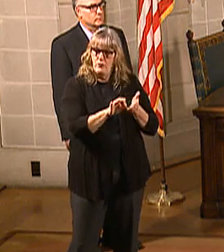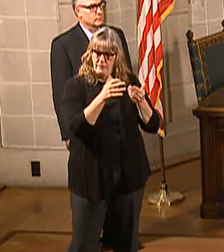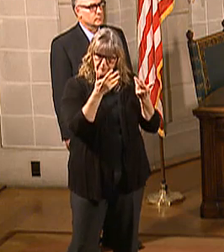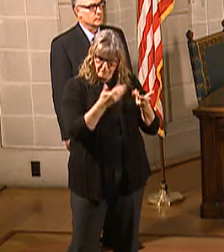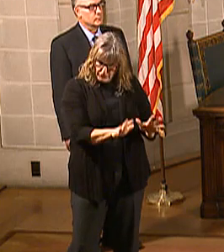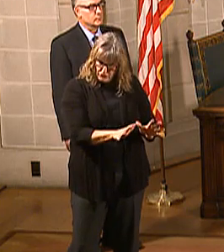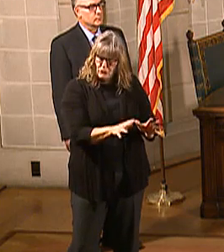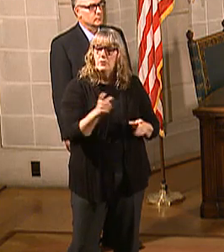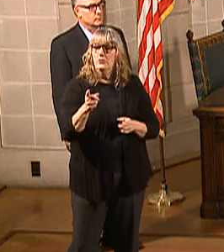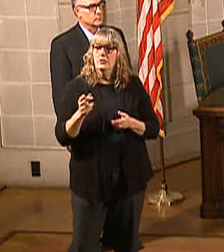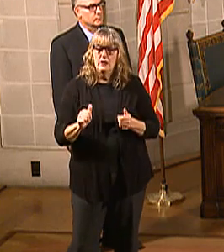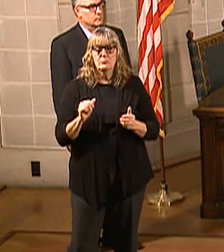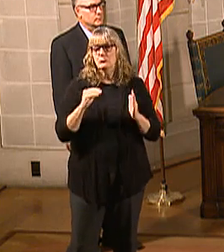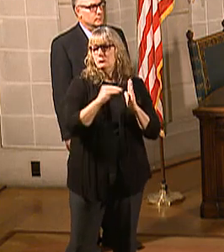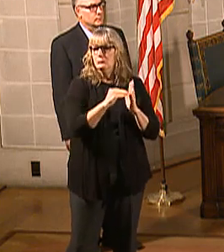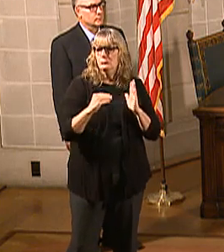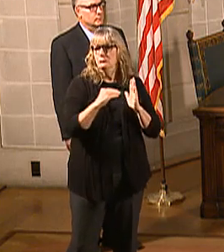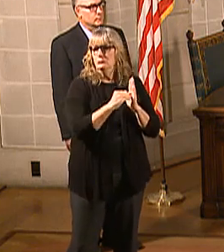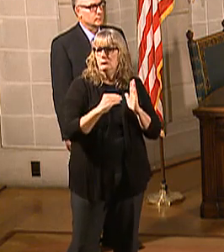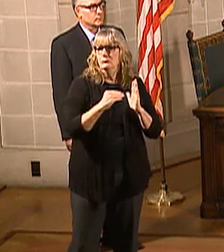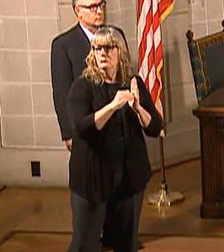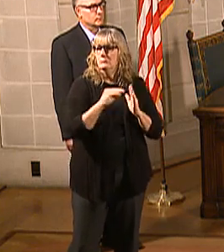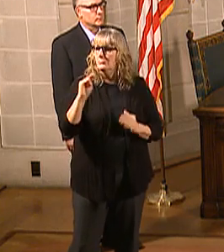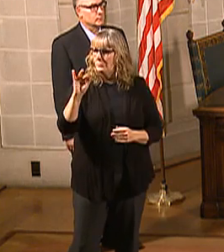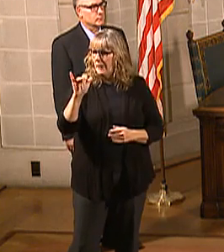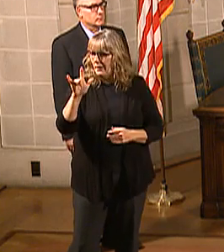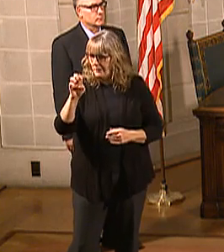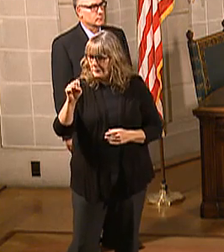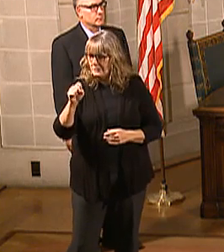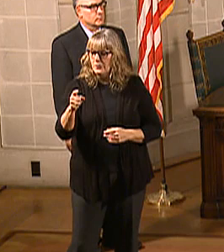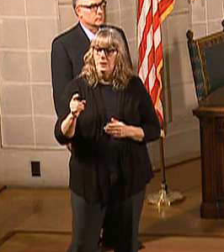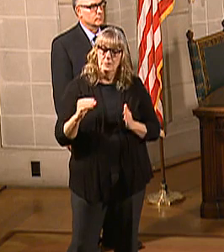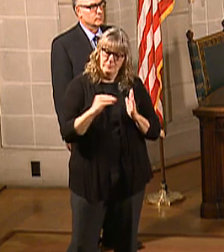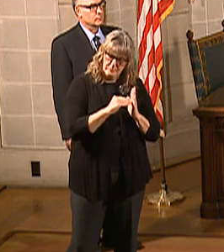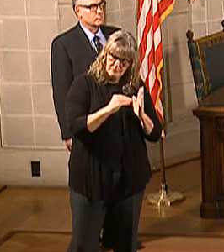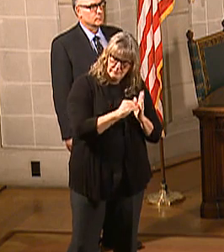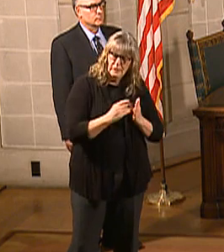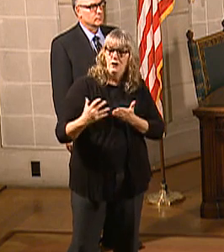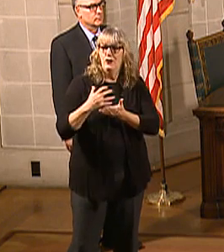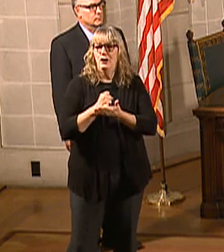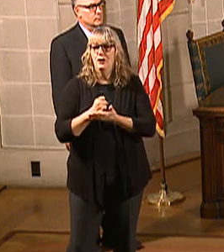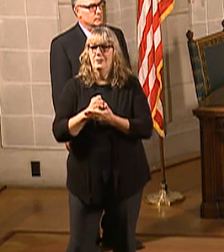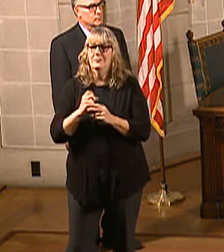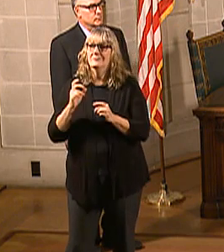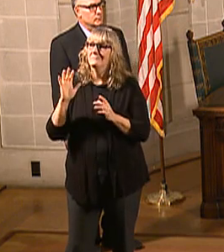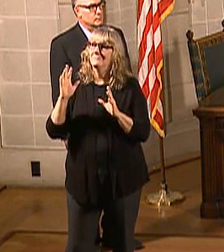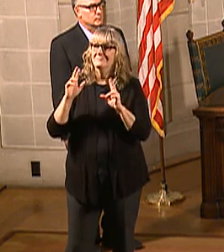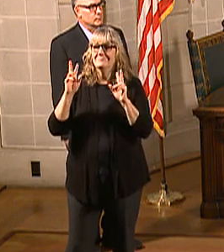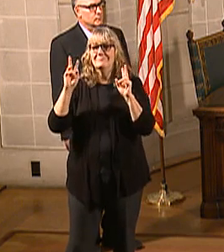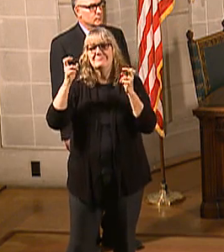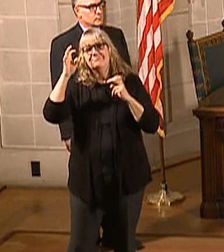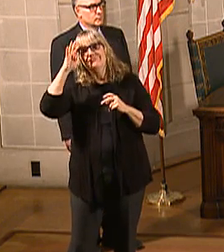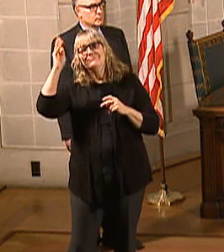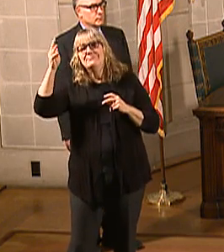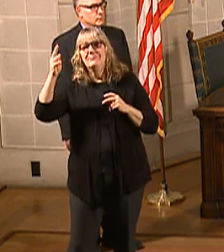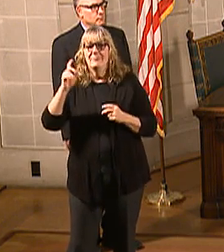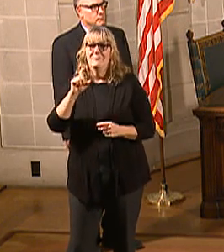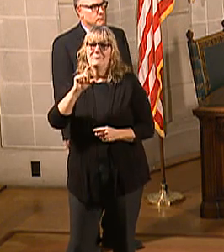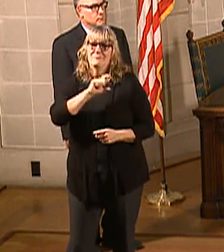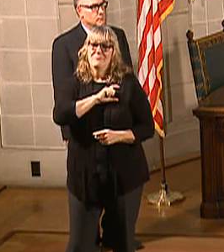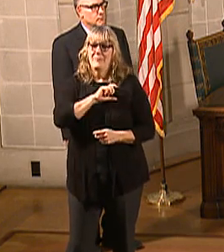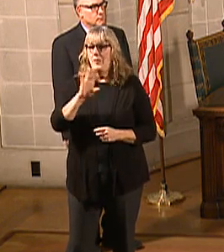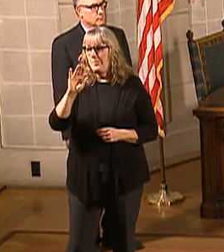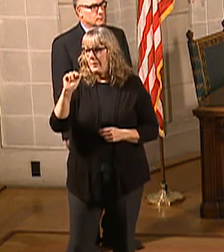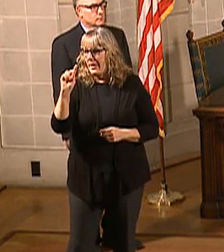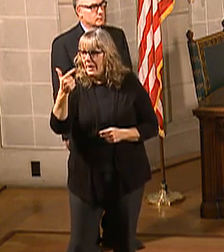have the ability to log miles. As you log miles, you earn badges, virtual badges. There are